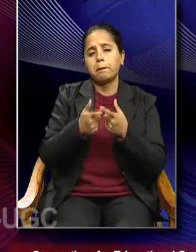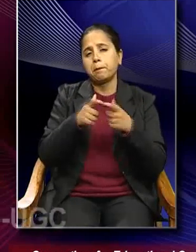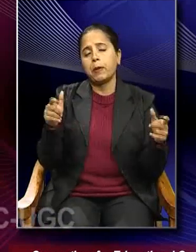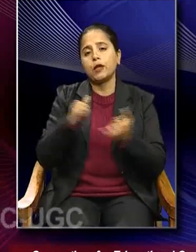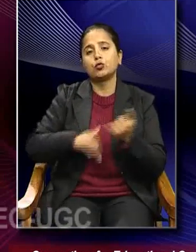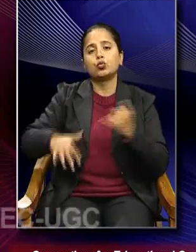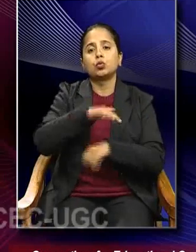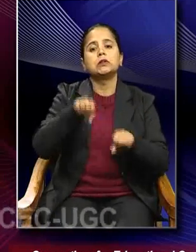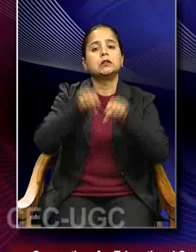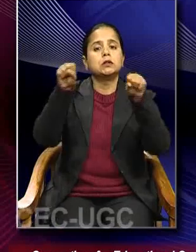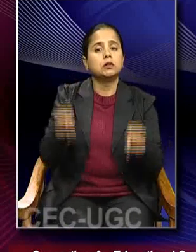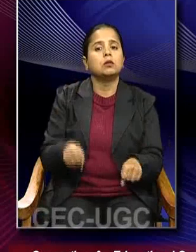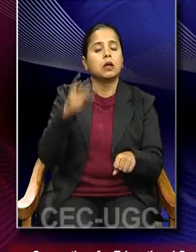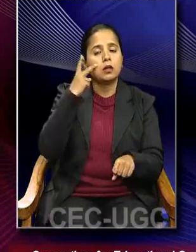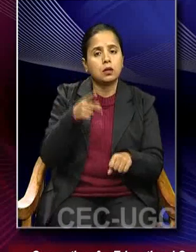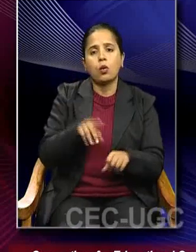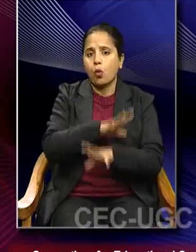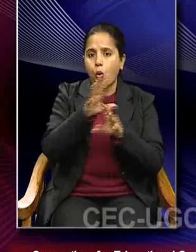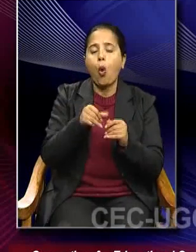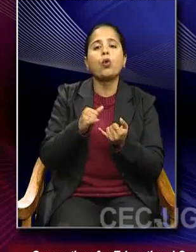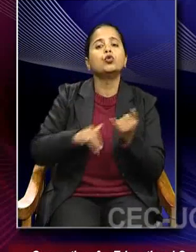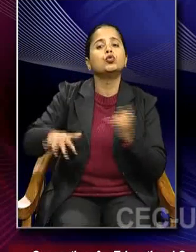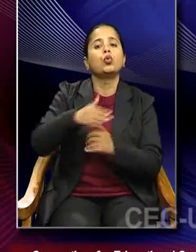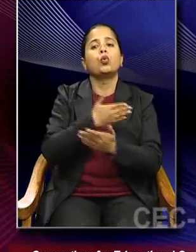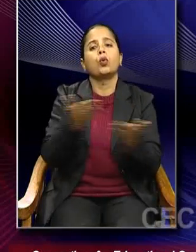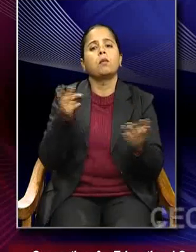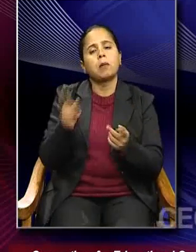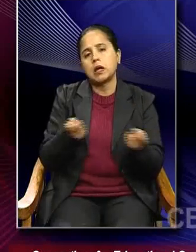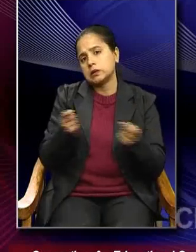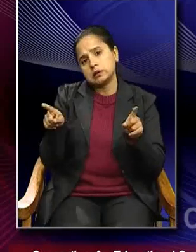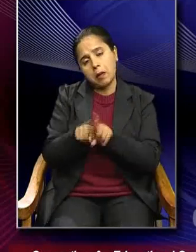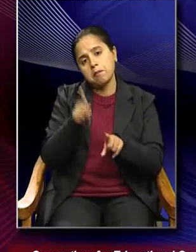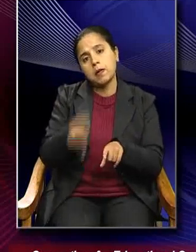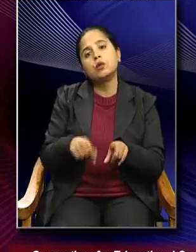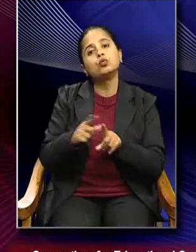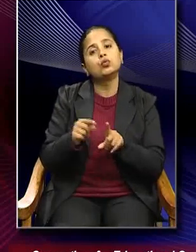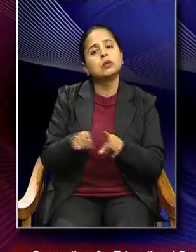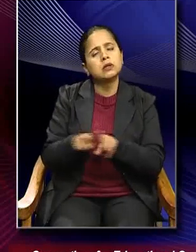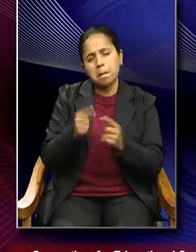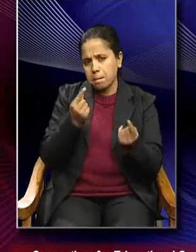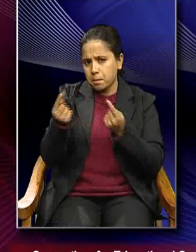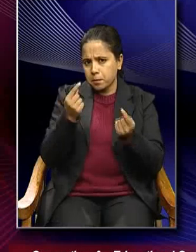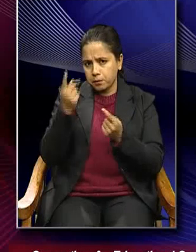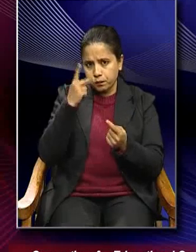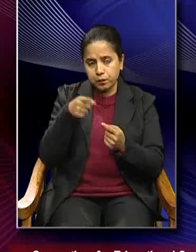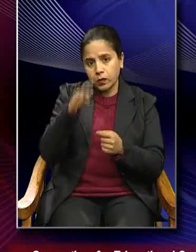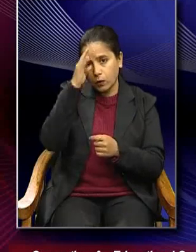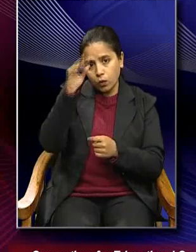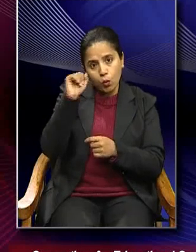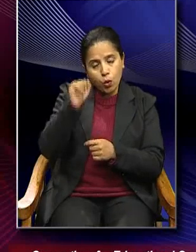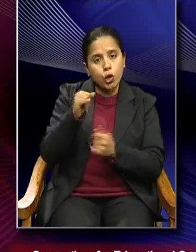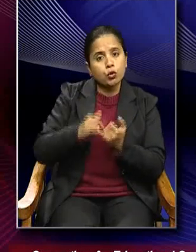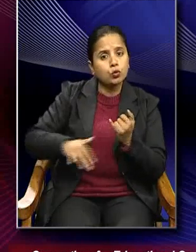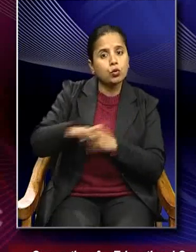social system and that all society operate the same way. Similarly, his theory of